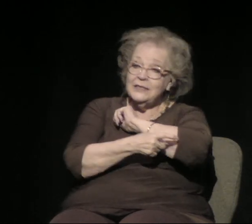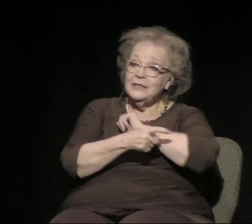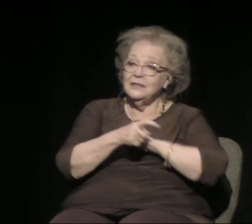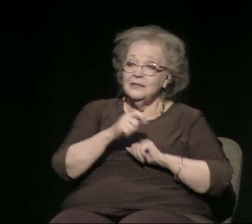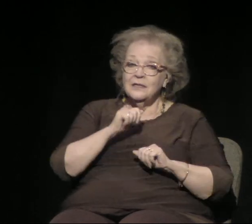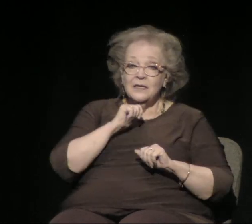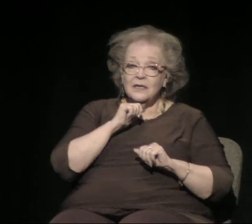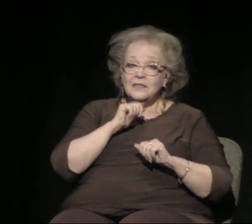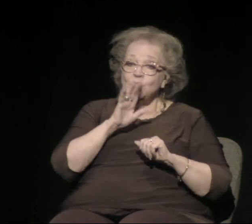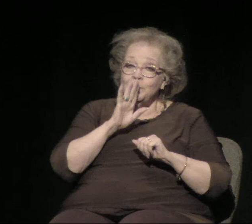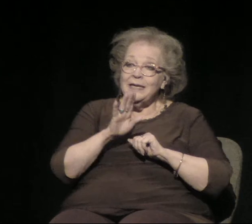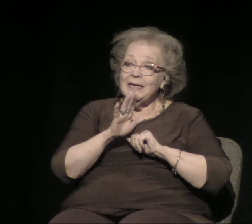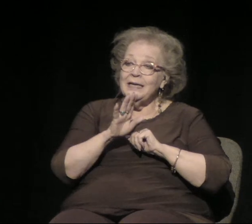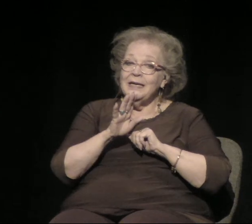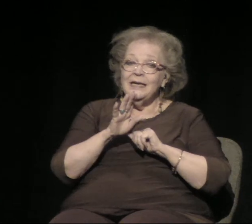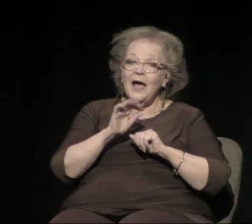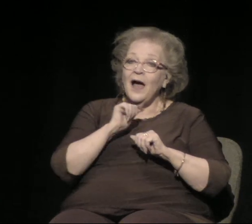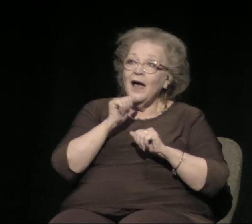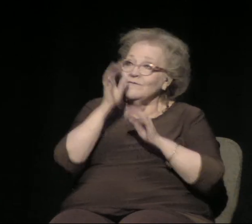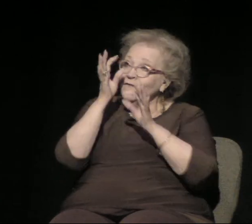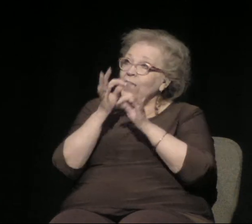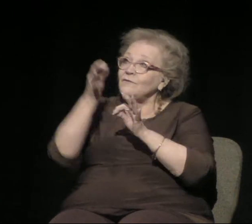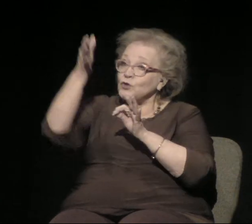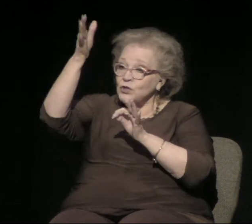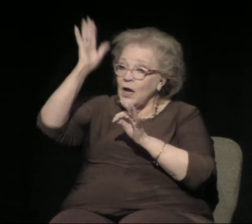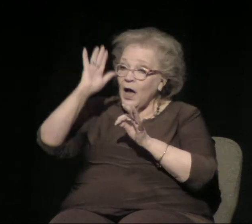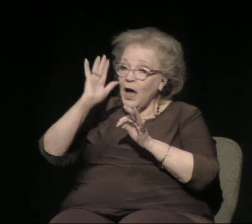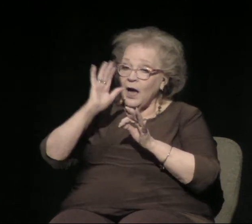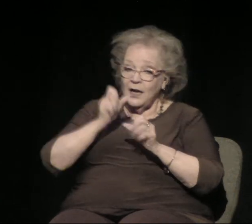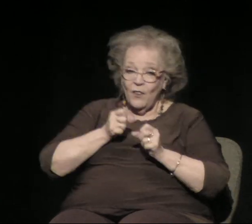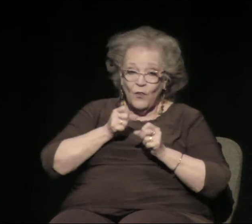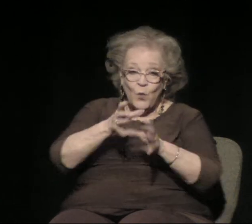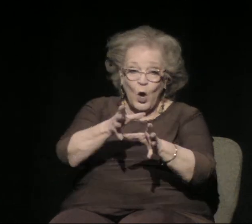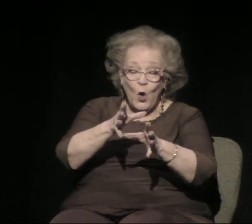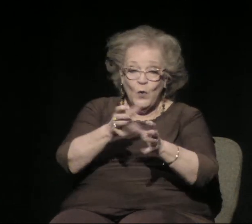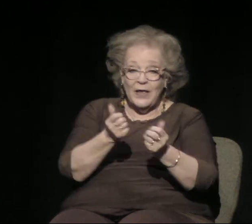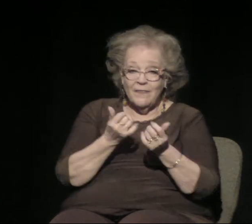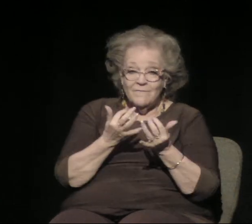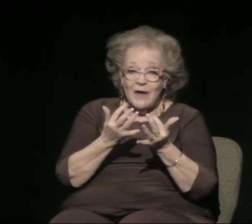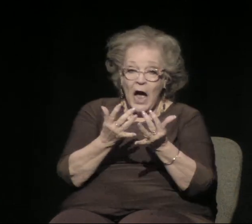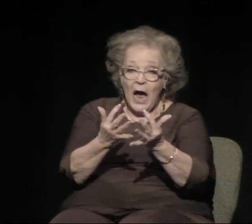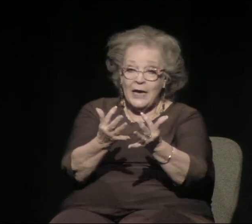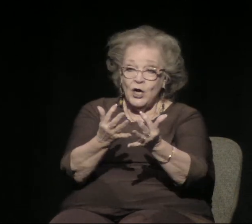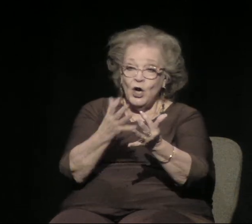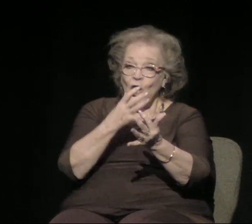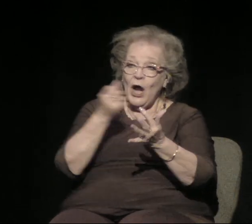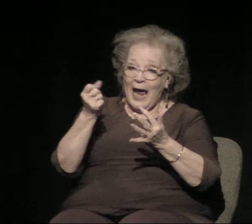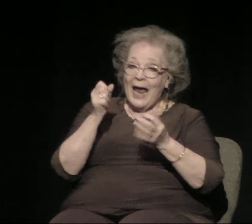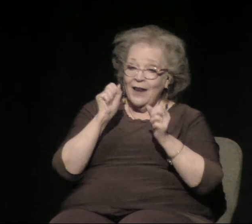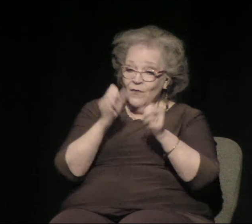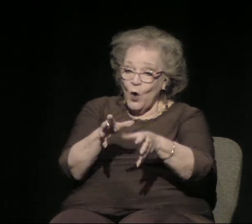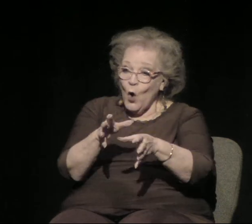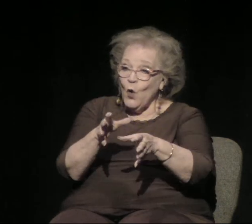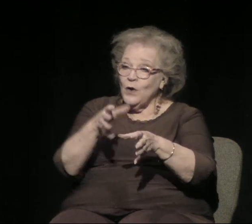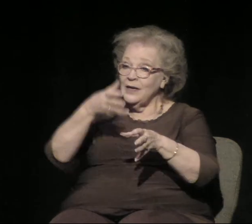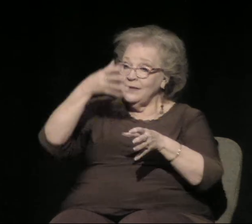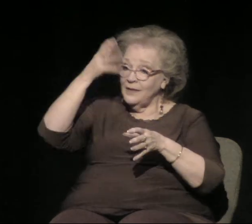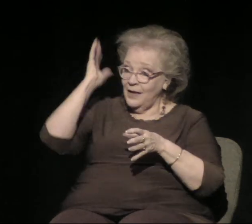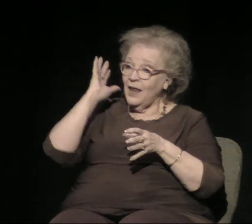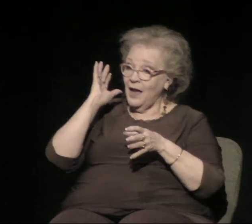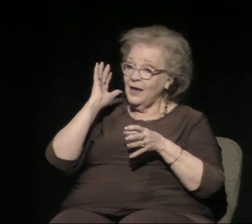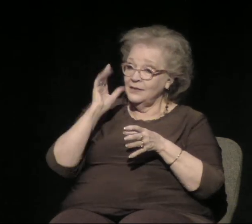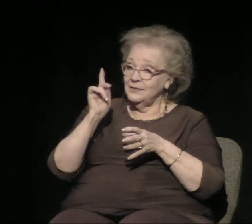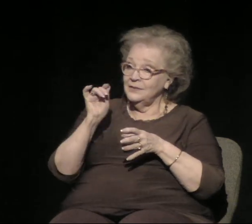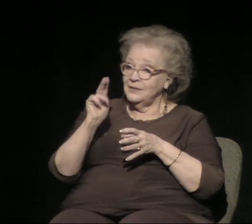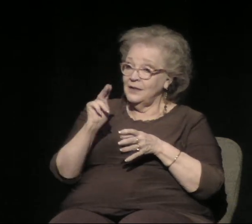unfaithful to their God. They were threatened with the fiery furnace and the lion's den, yet they maintained allegiance to the God